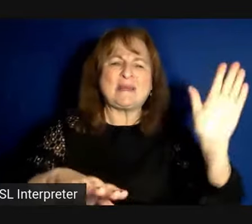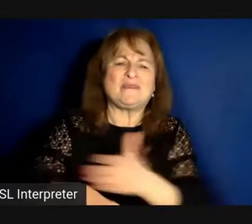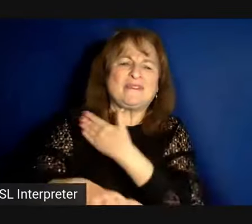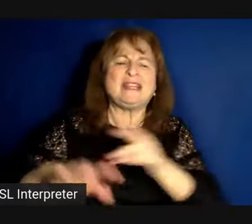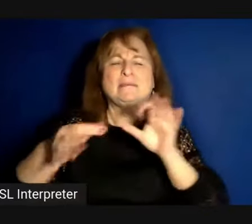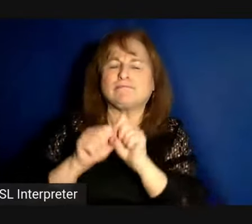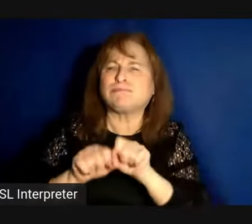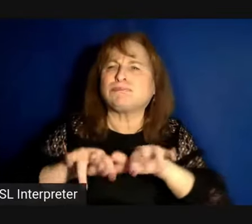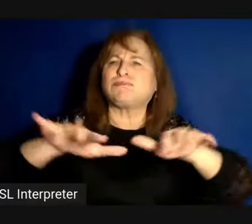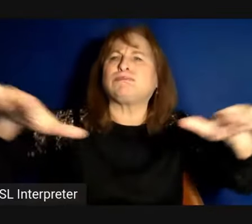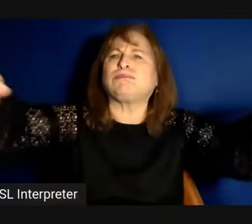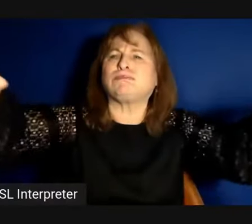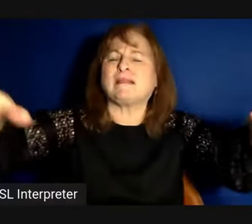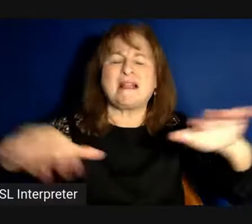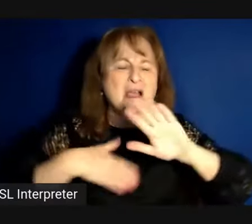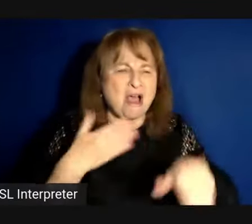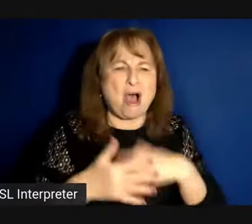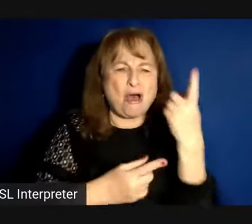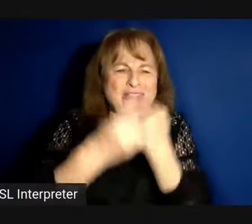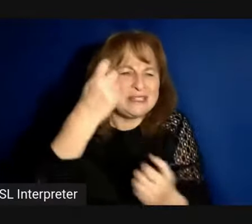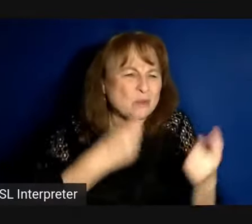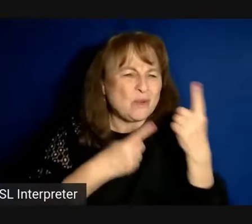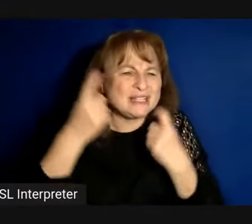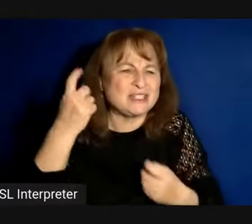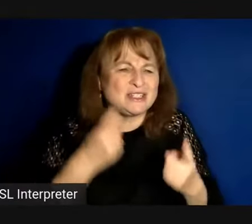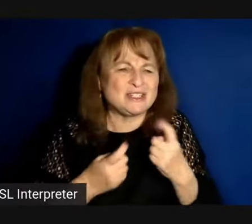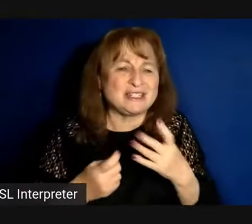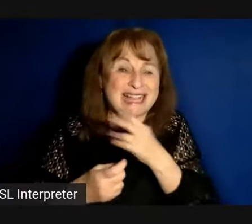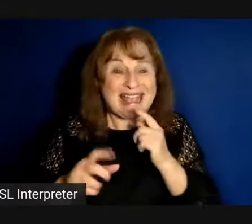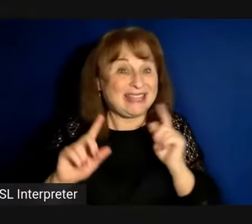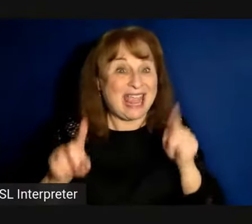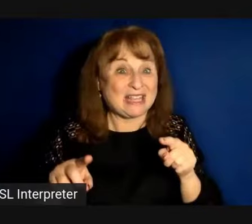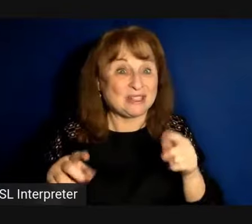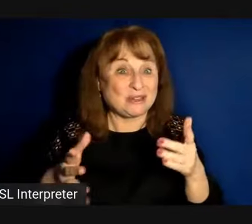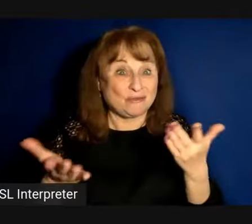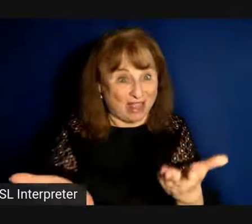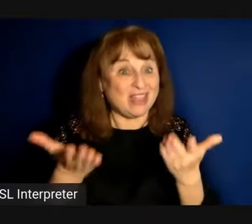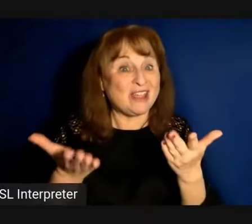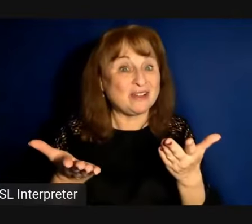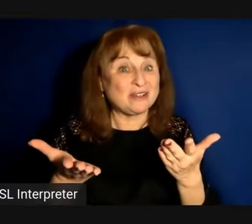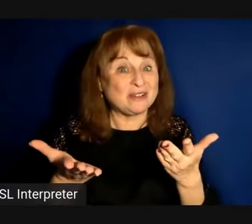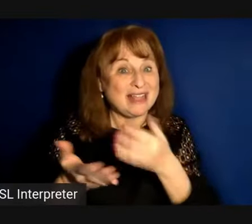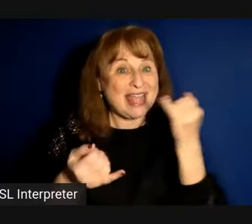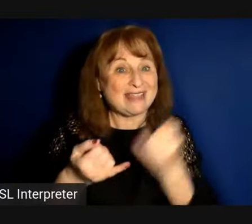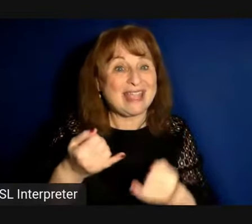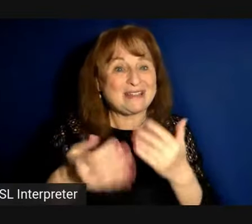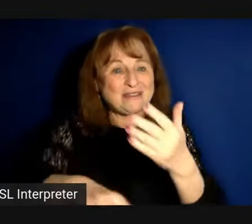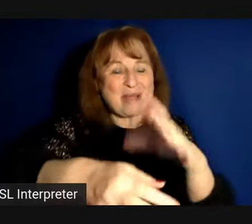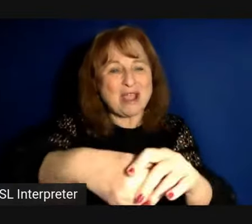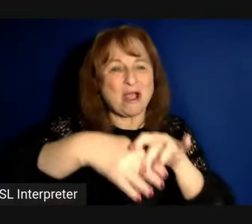melody all these questions and the answer right there at the end of my arm